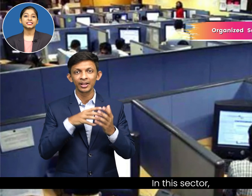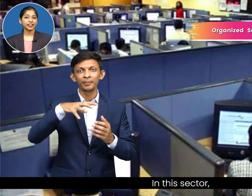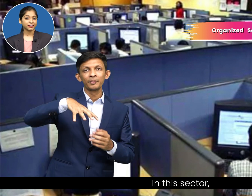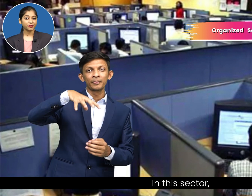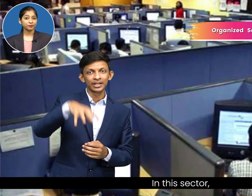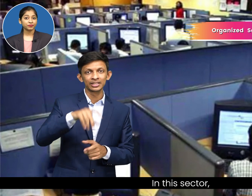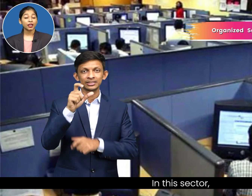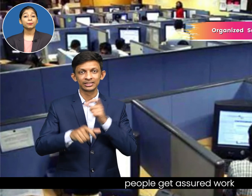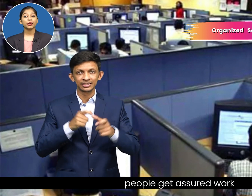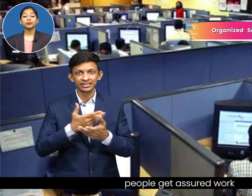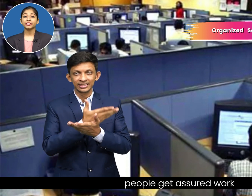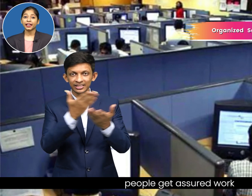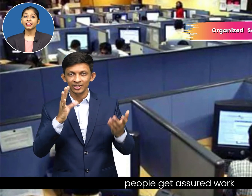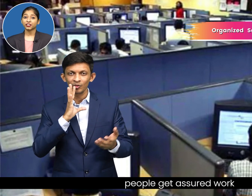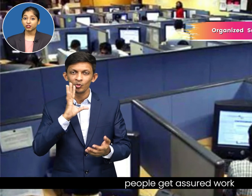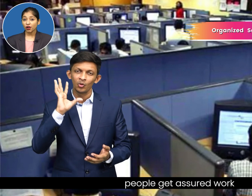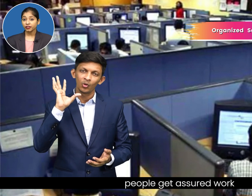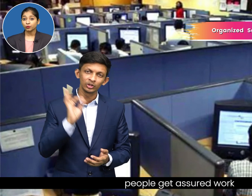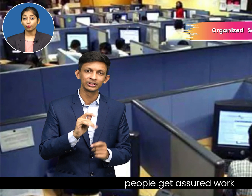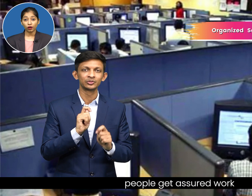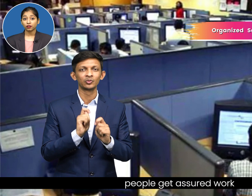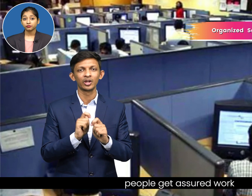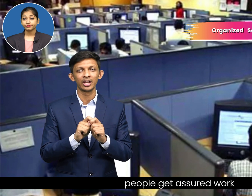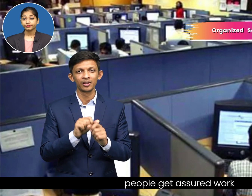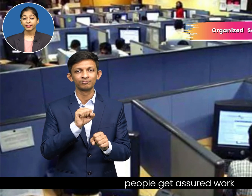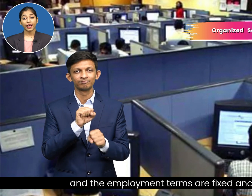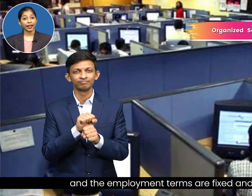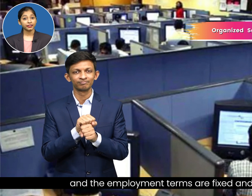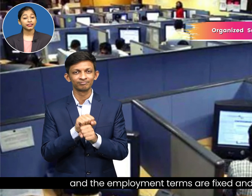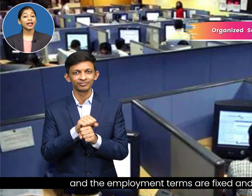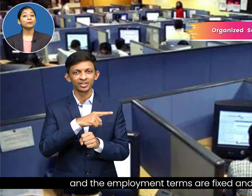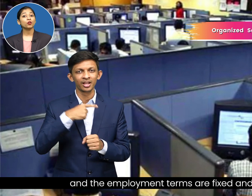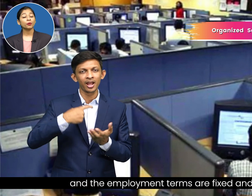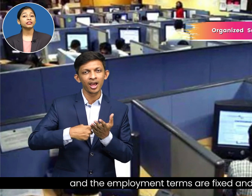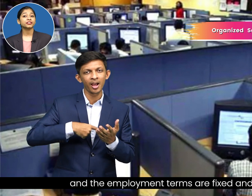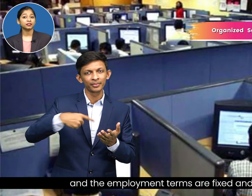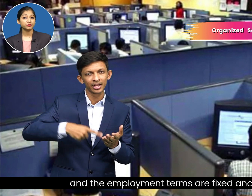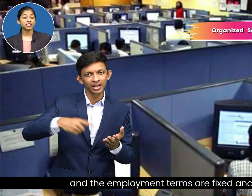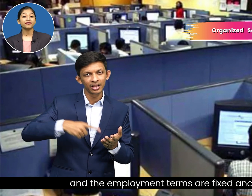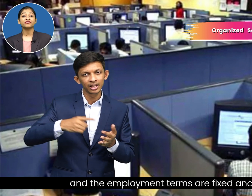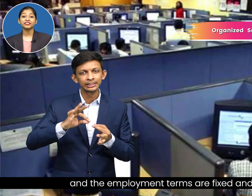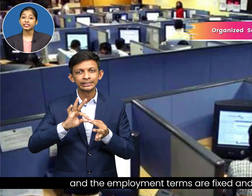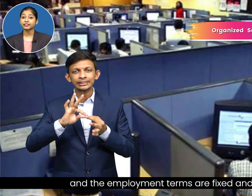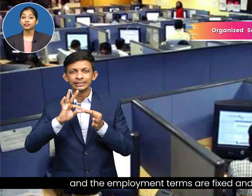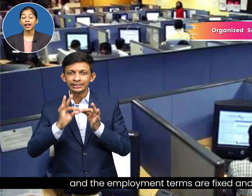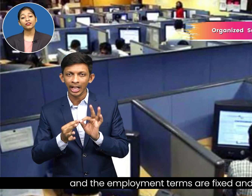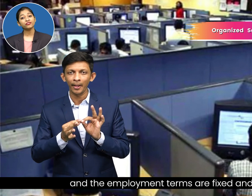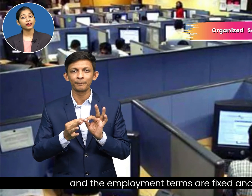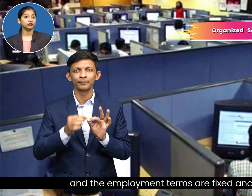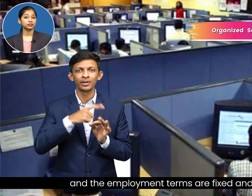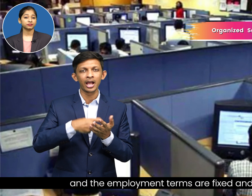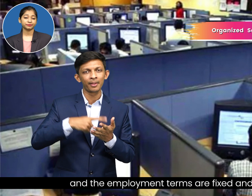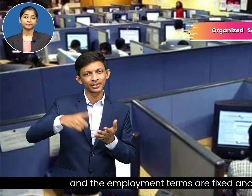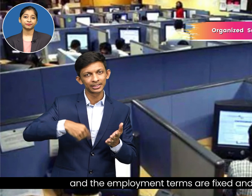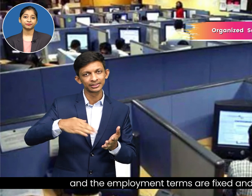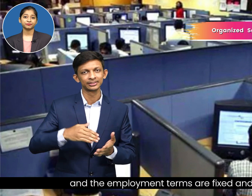In this sector, people get assured work and the employment terms are fixed and